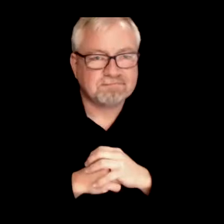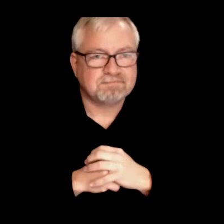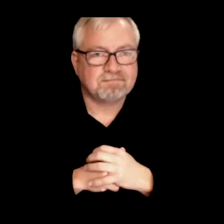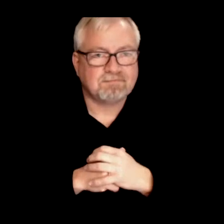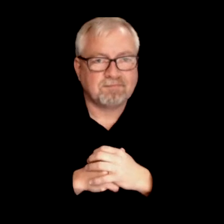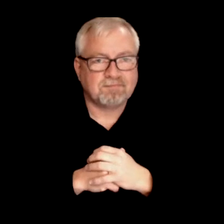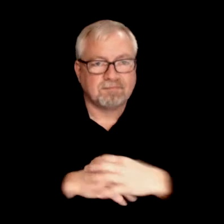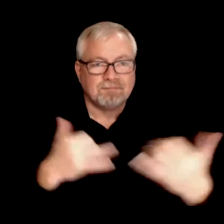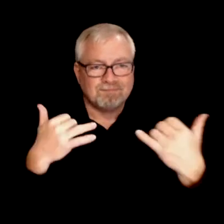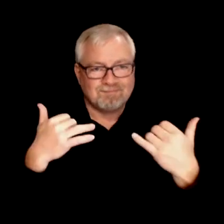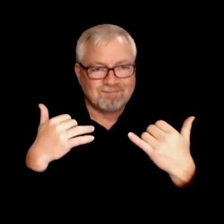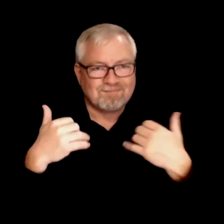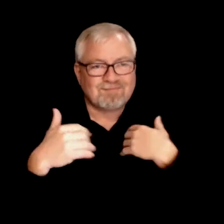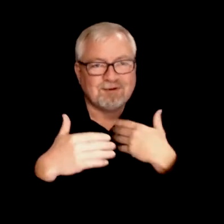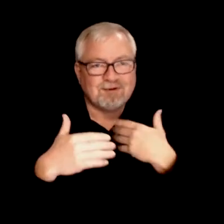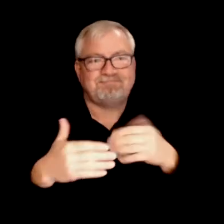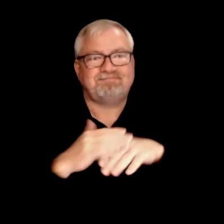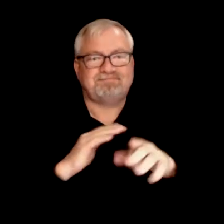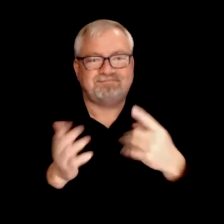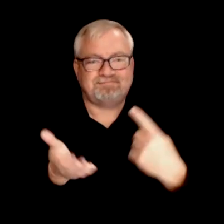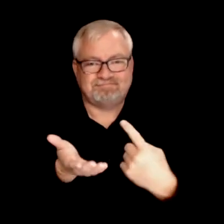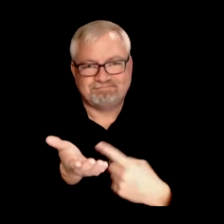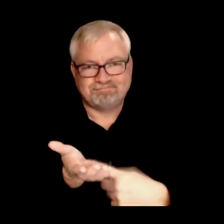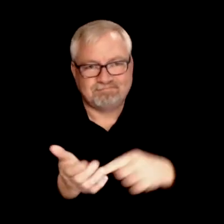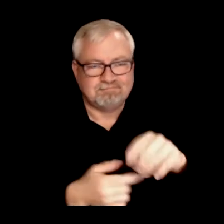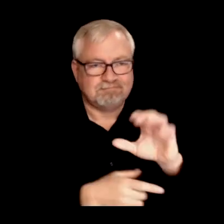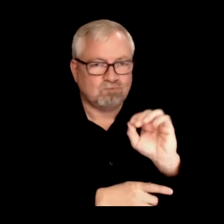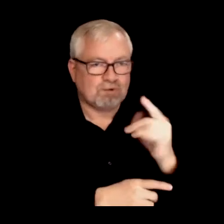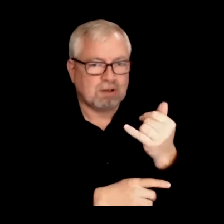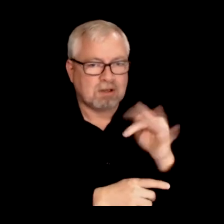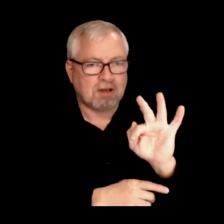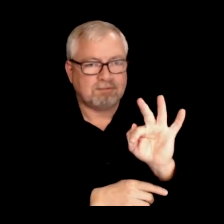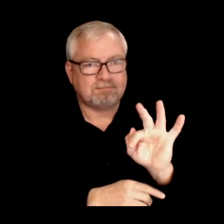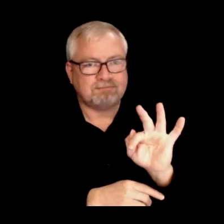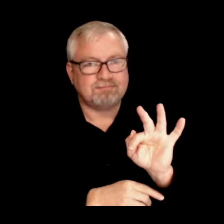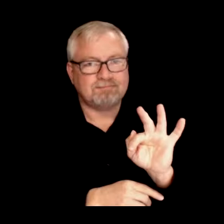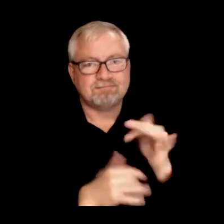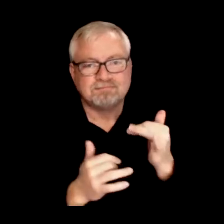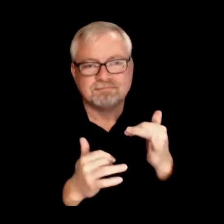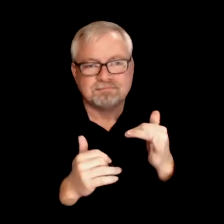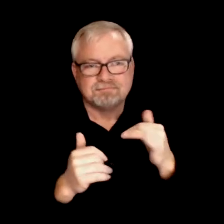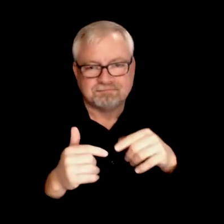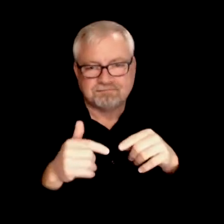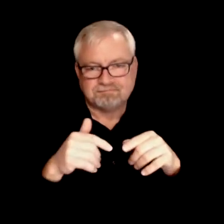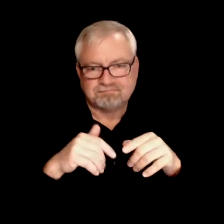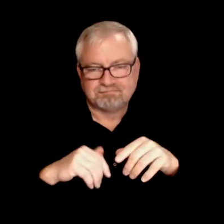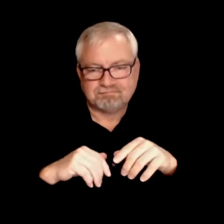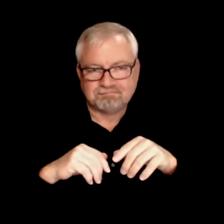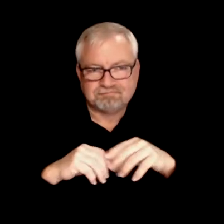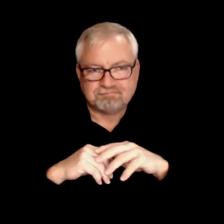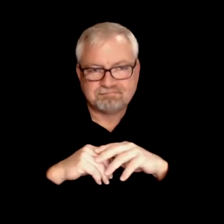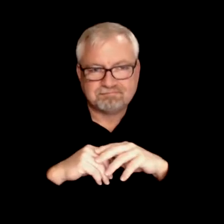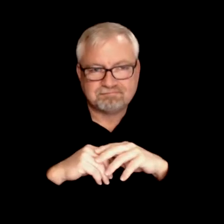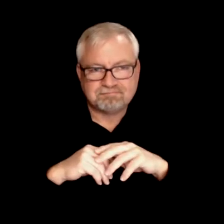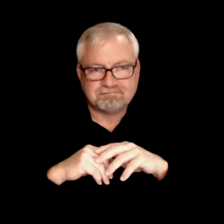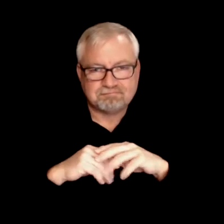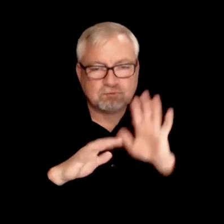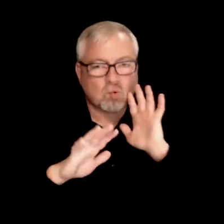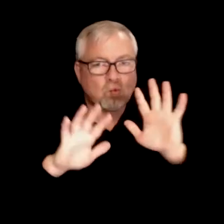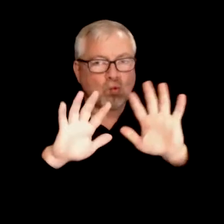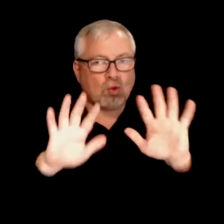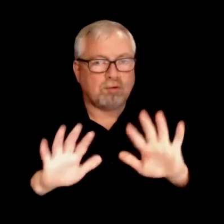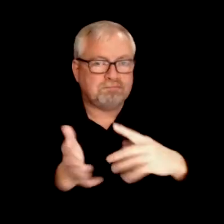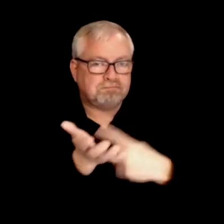team briefing. But first, we want to take a quick look at the weather as a big winter storm hits Minnesota. Mike Augustinek joins us now. It's getting rough out there, Mike.